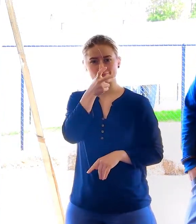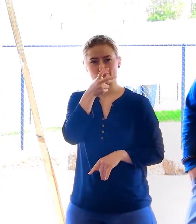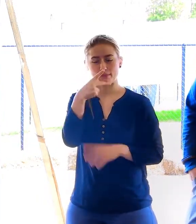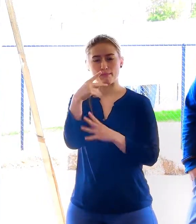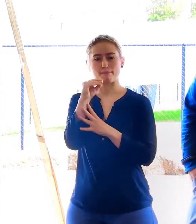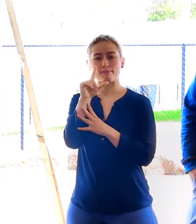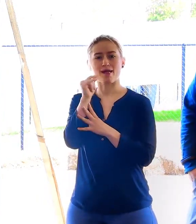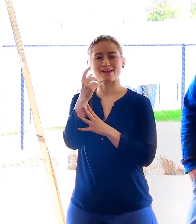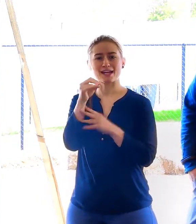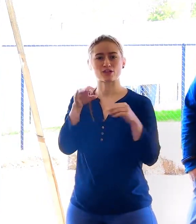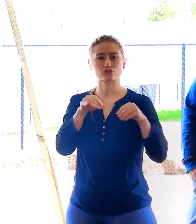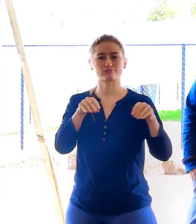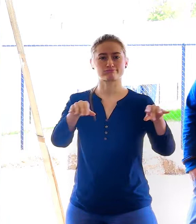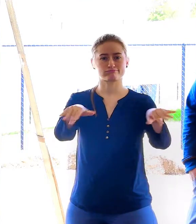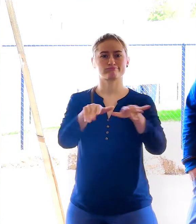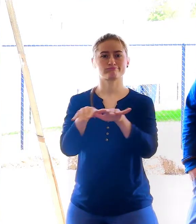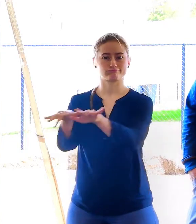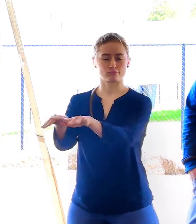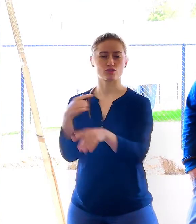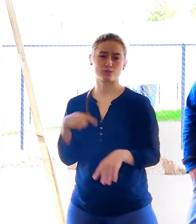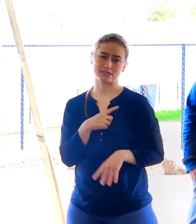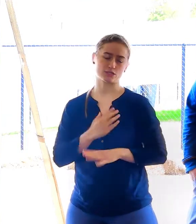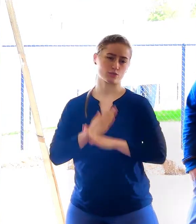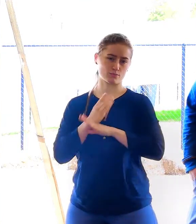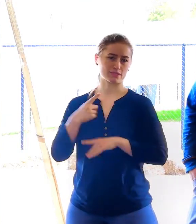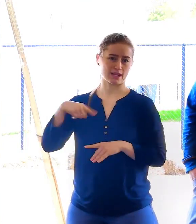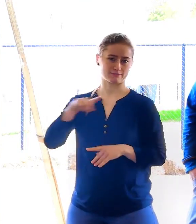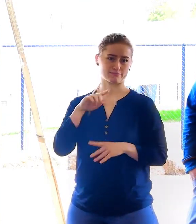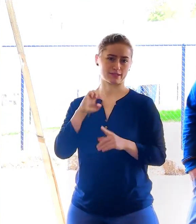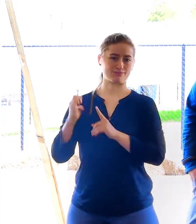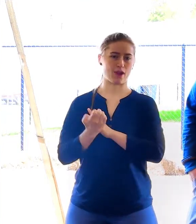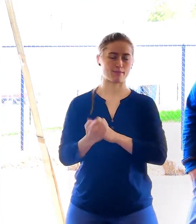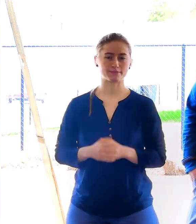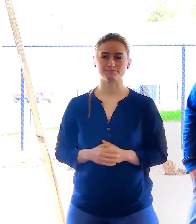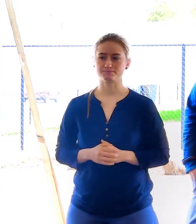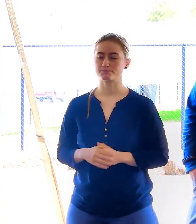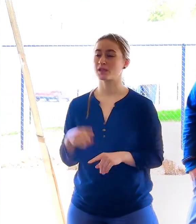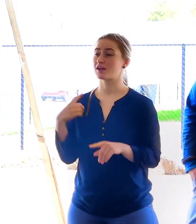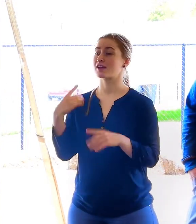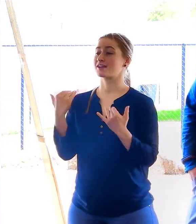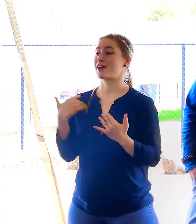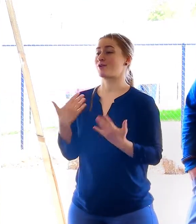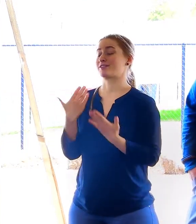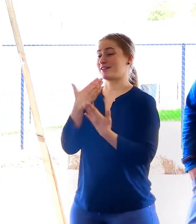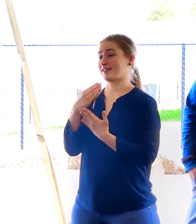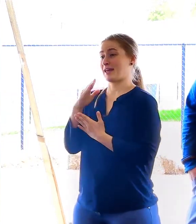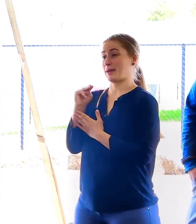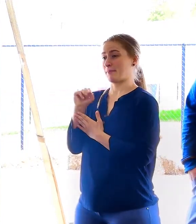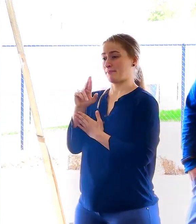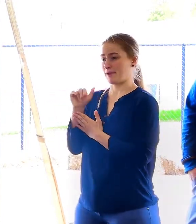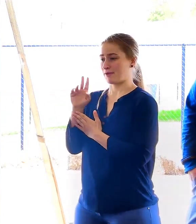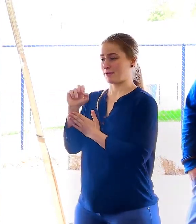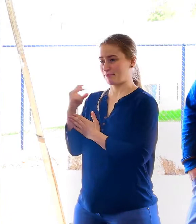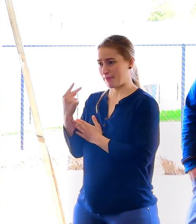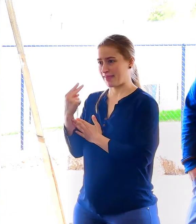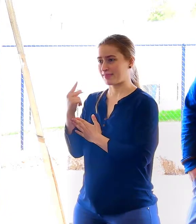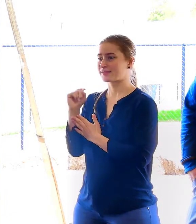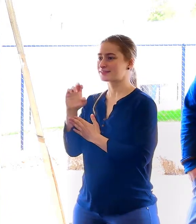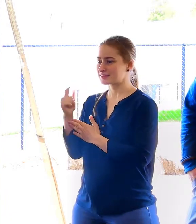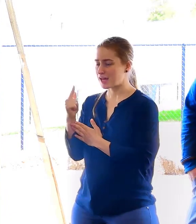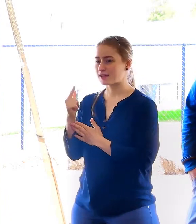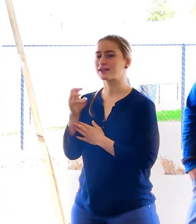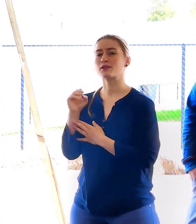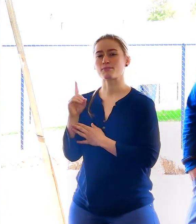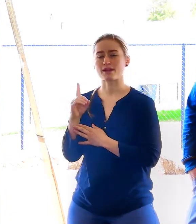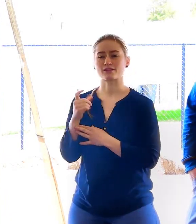to protect our pollinators. And finally, I'd like to thank Dr. Mary Beth Tung and the Maryland Energy